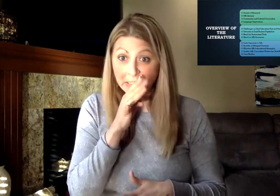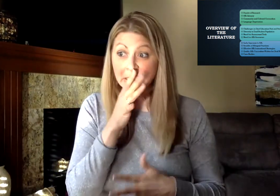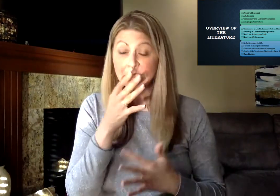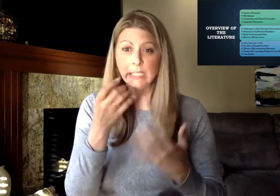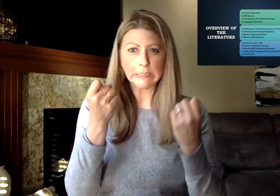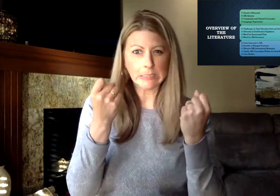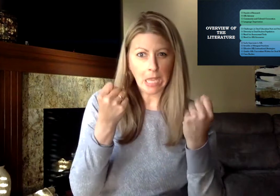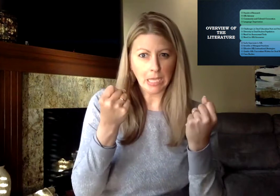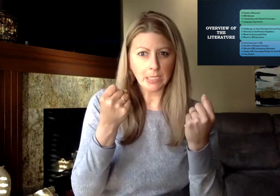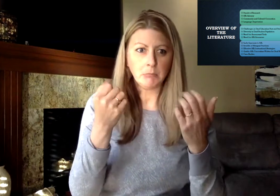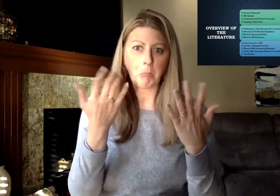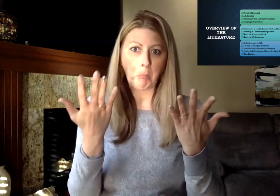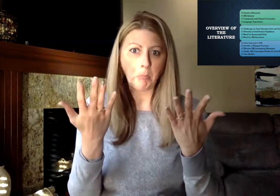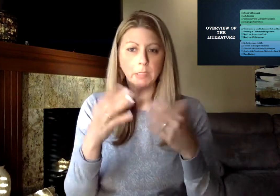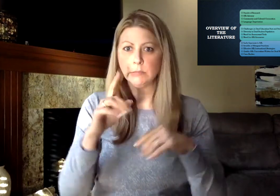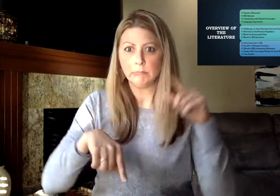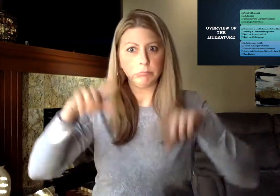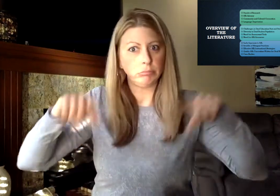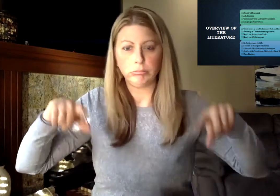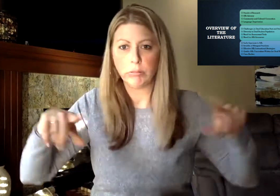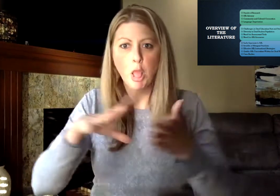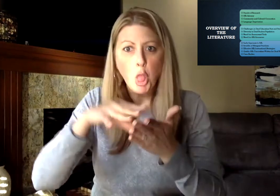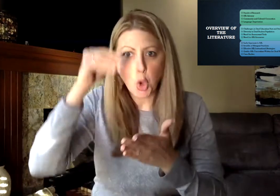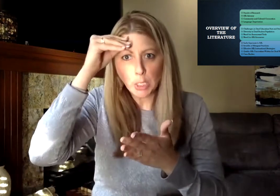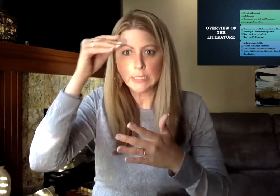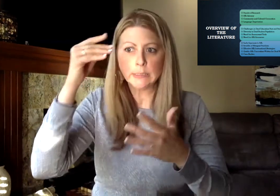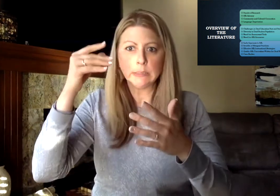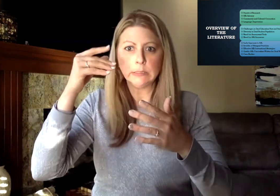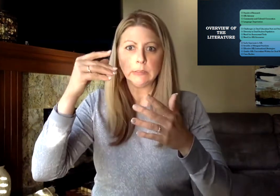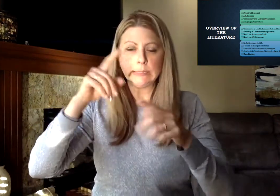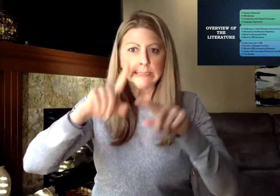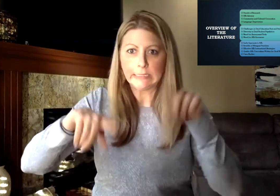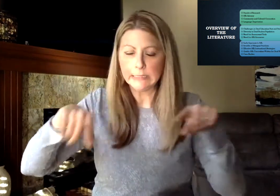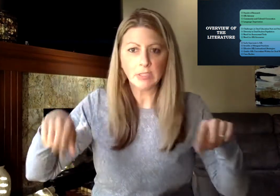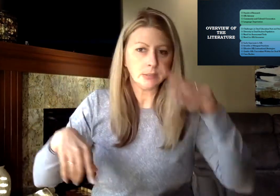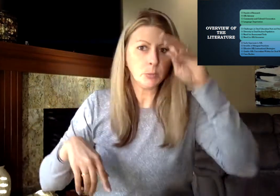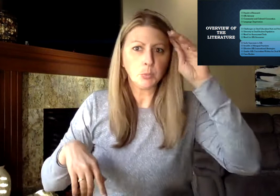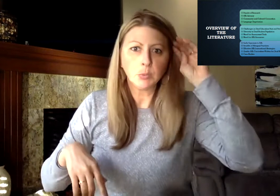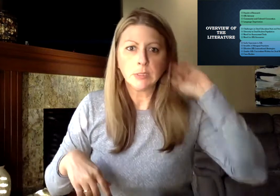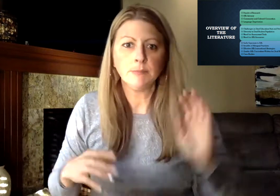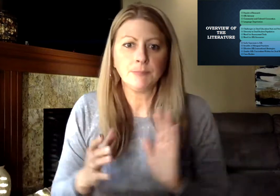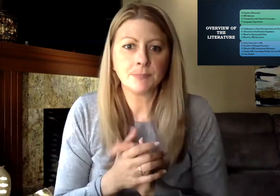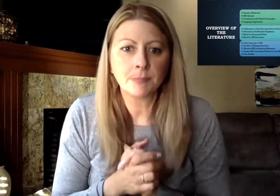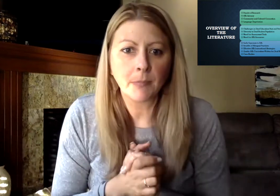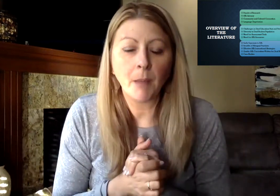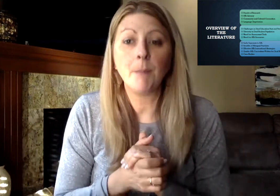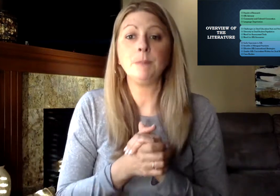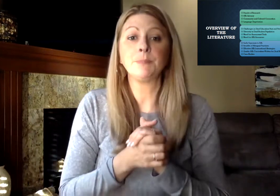Some speak, some sign. So they're very diverse learners. Different, very